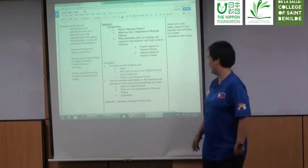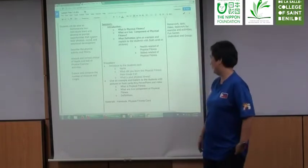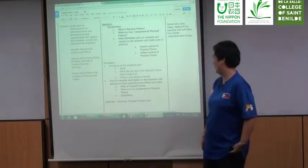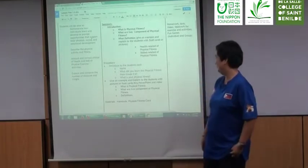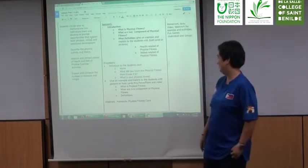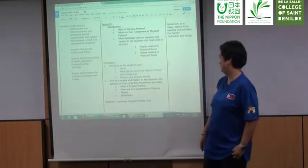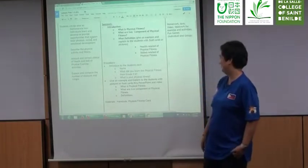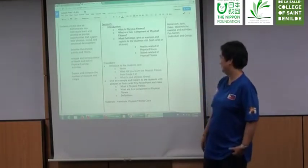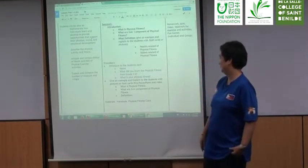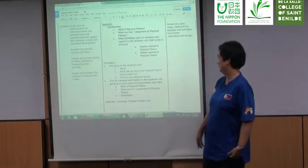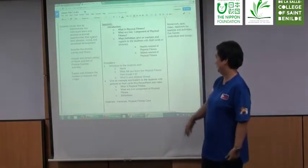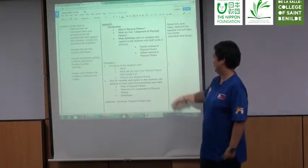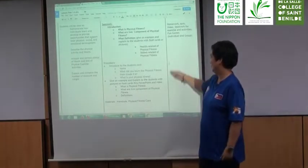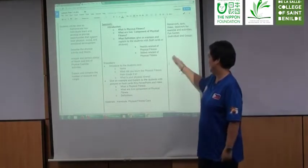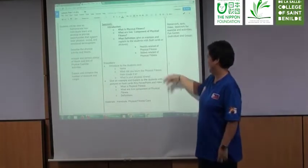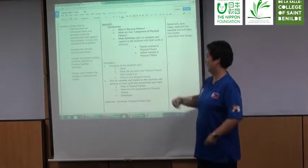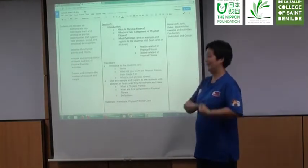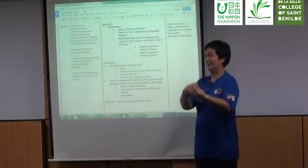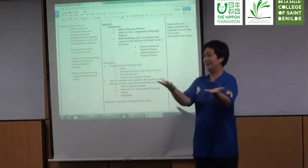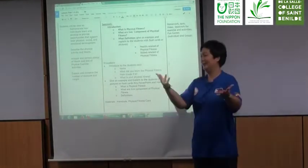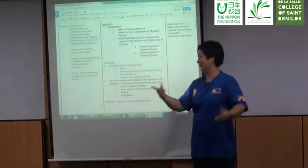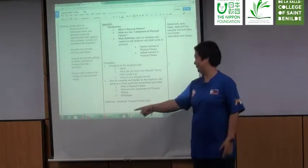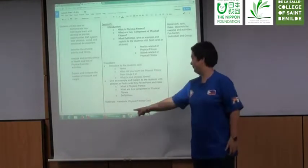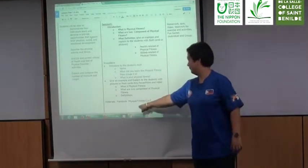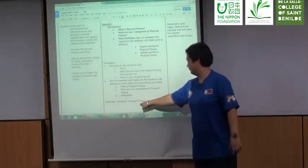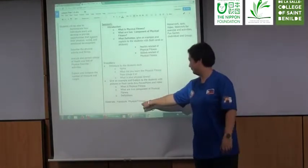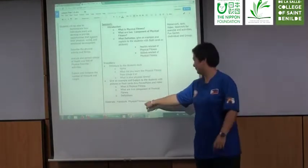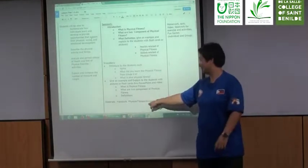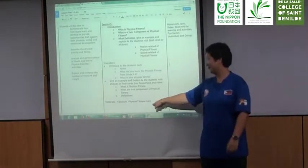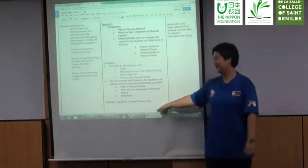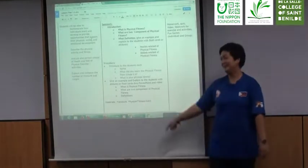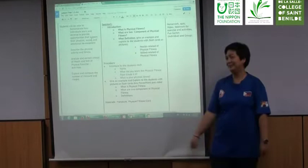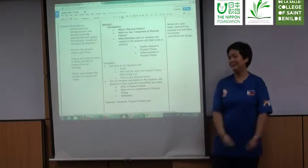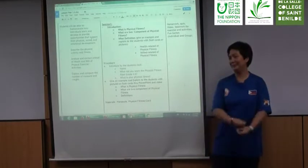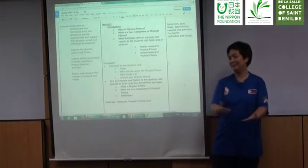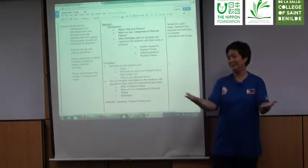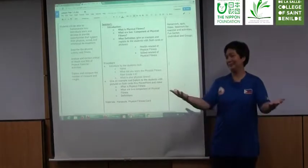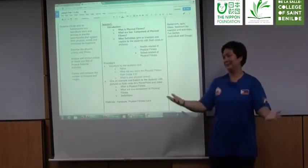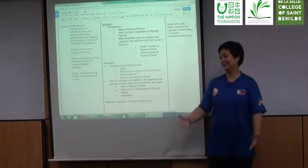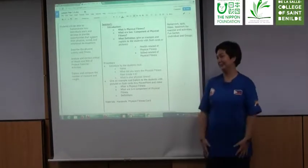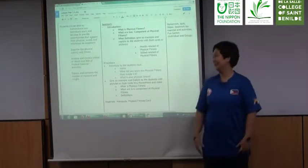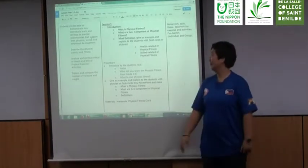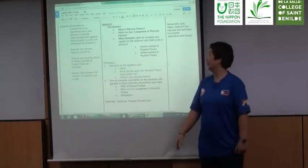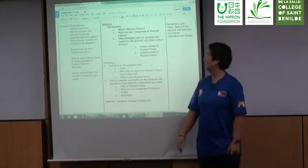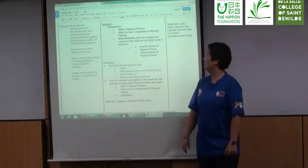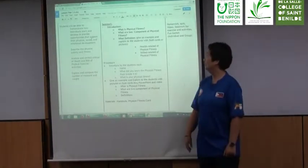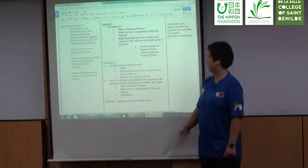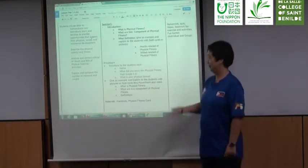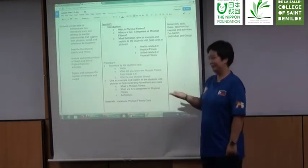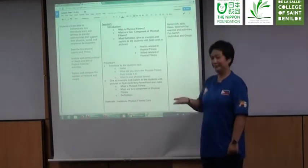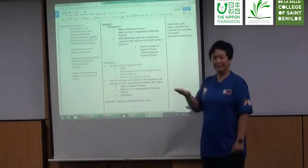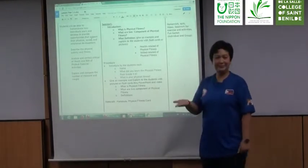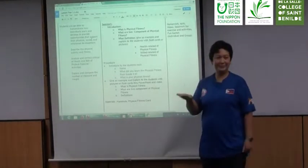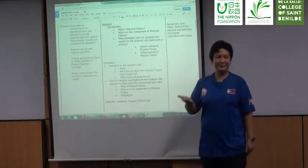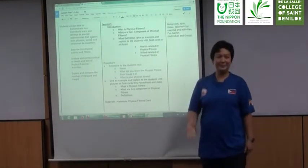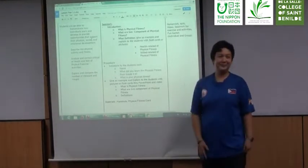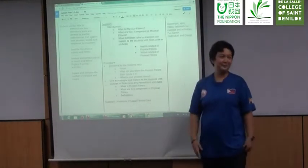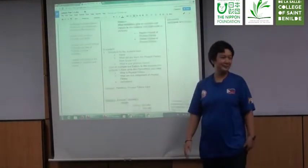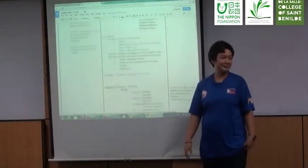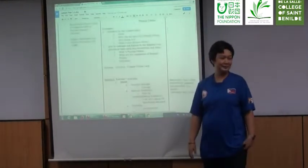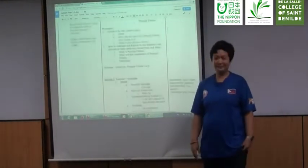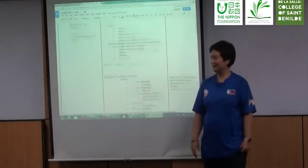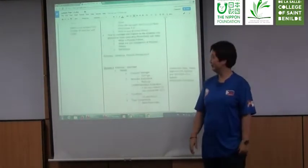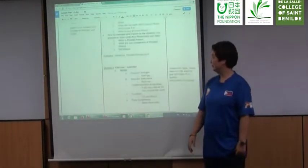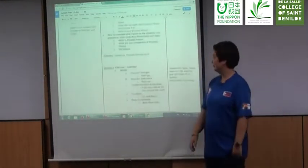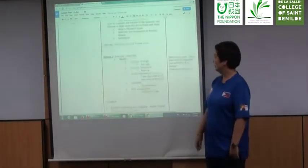Might be better than just figure spelling all the time. You just figure spell something and then have a picture that corresponds with it right now.